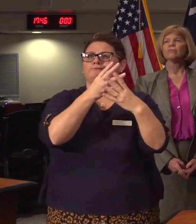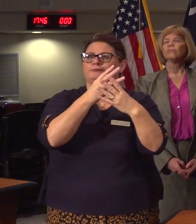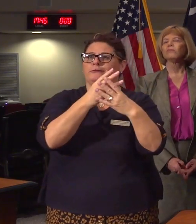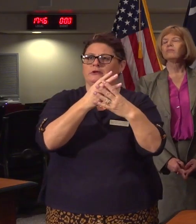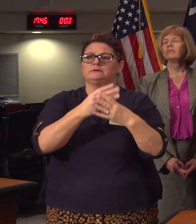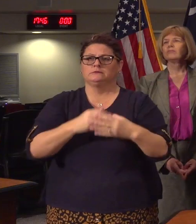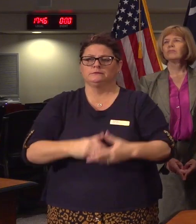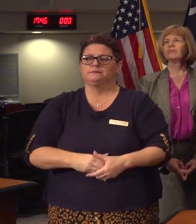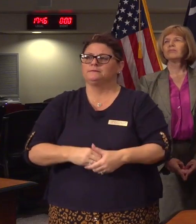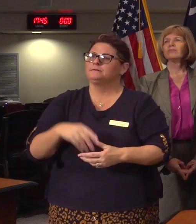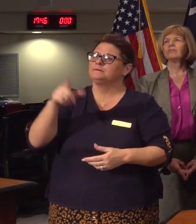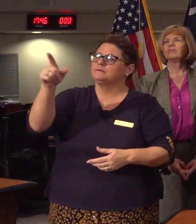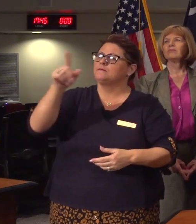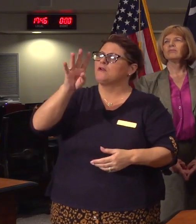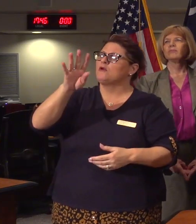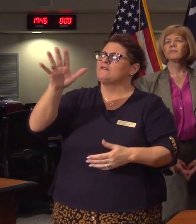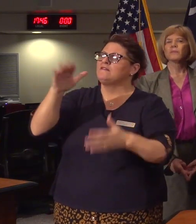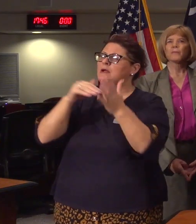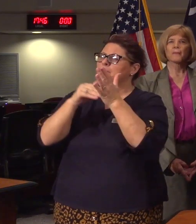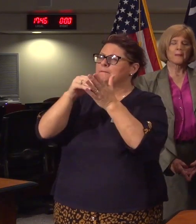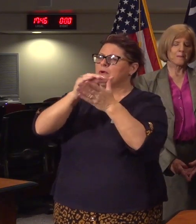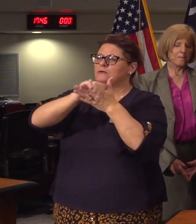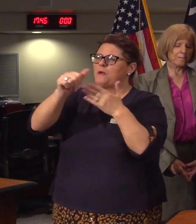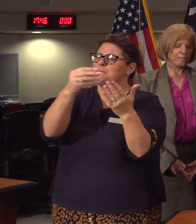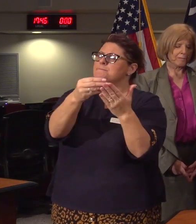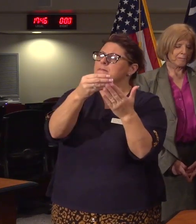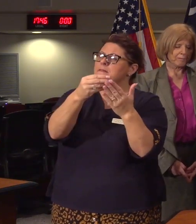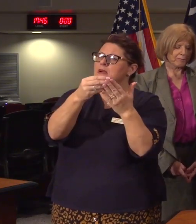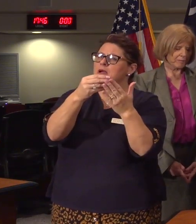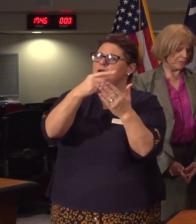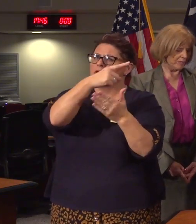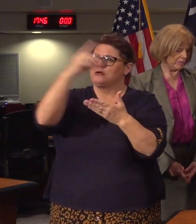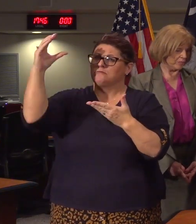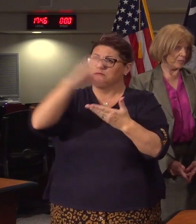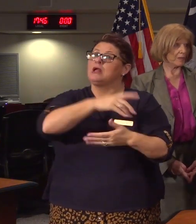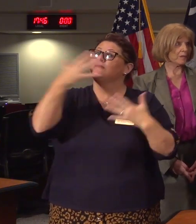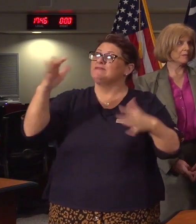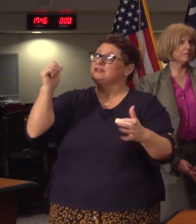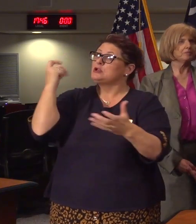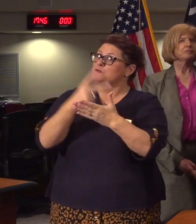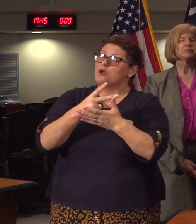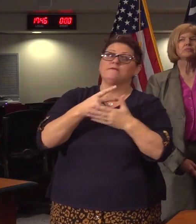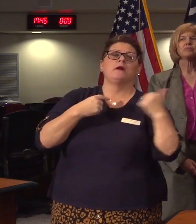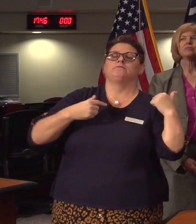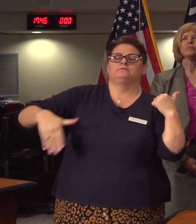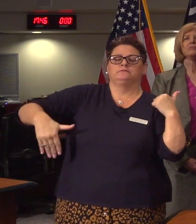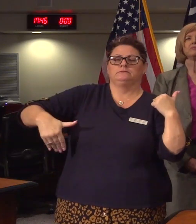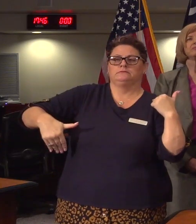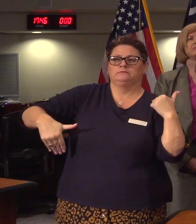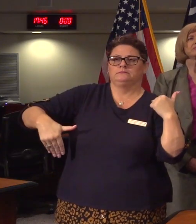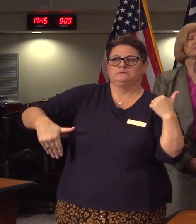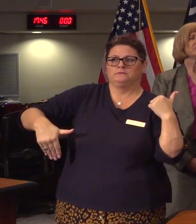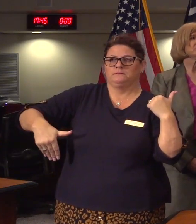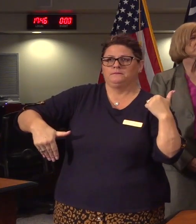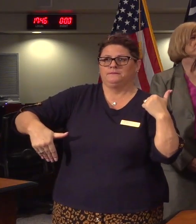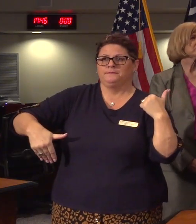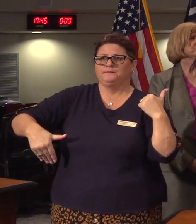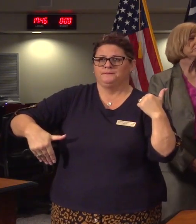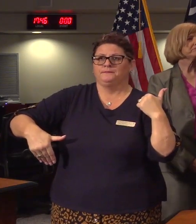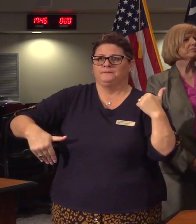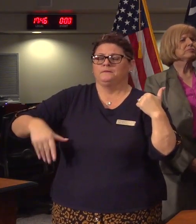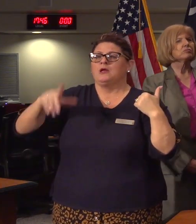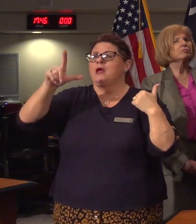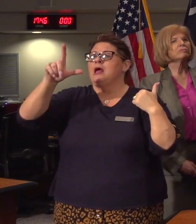question about the $45 million spending bill. Has that been approved at this point? No, ma'am. But it is